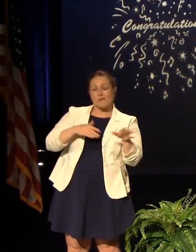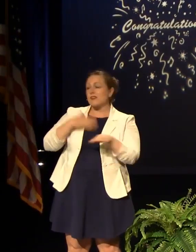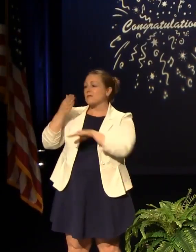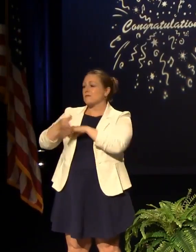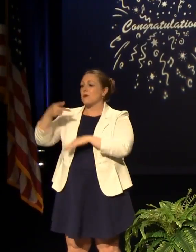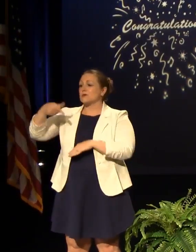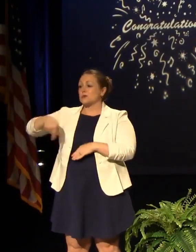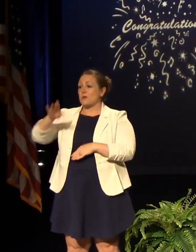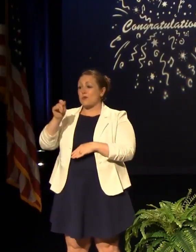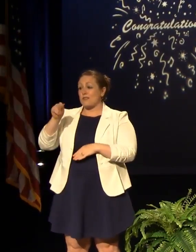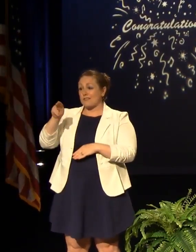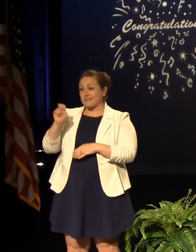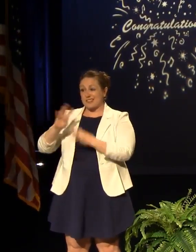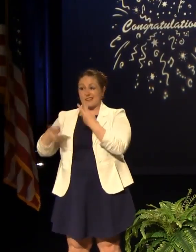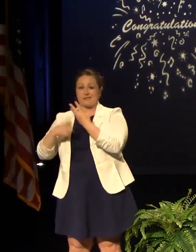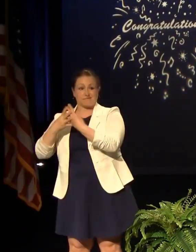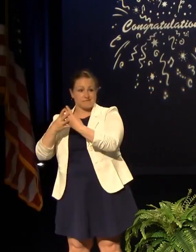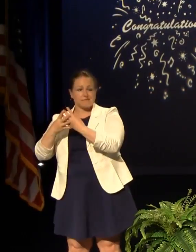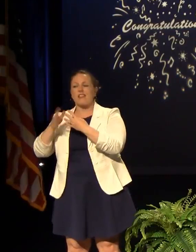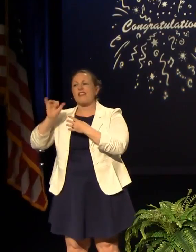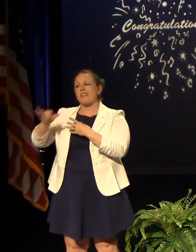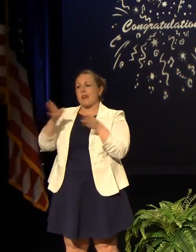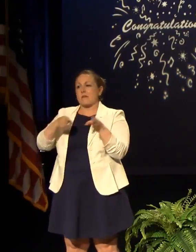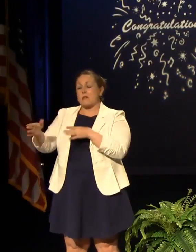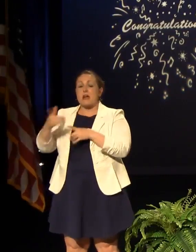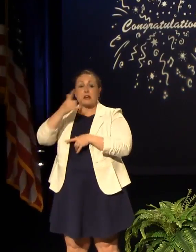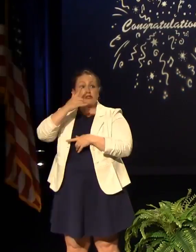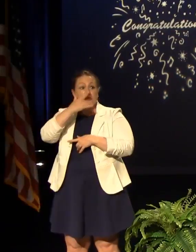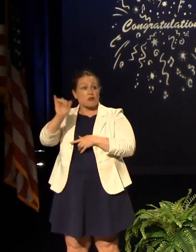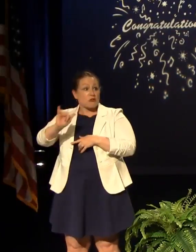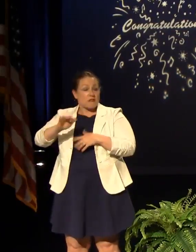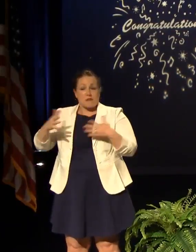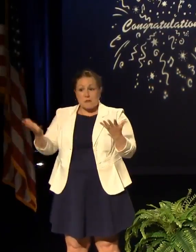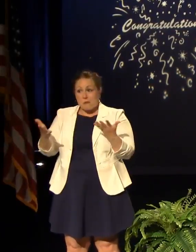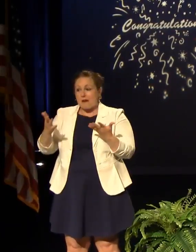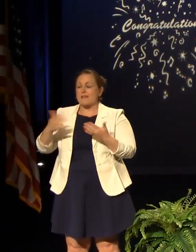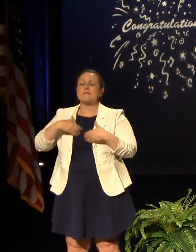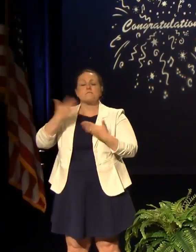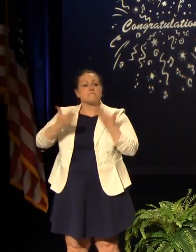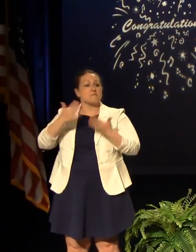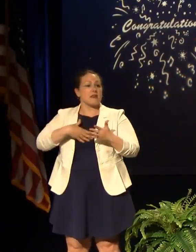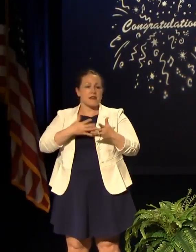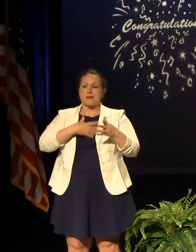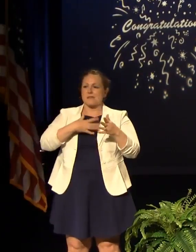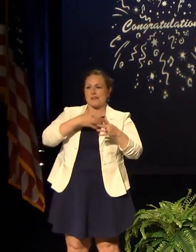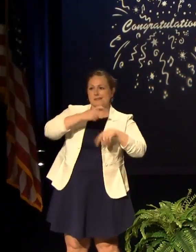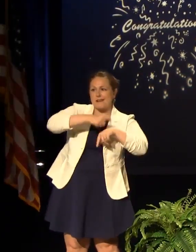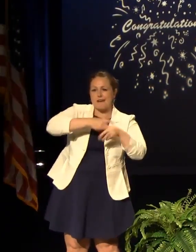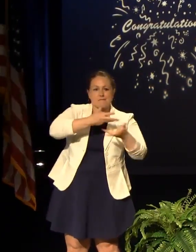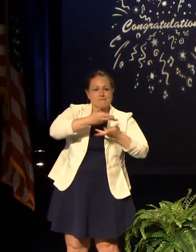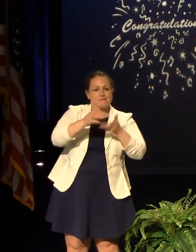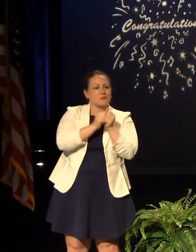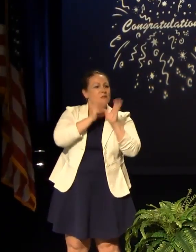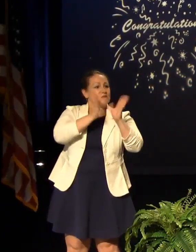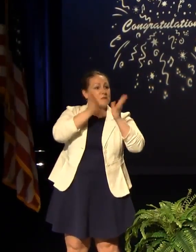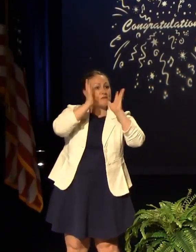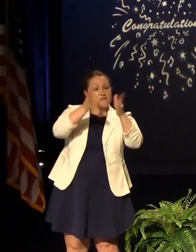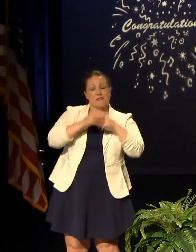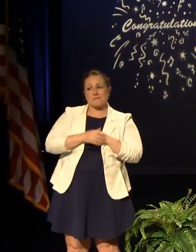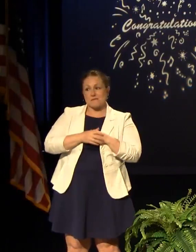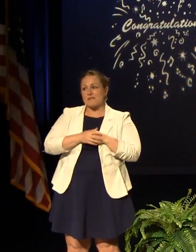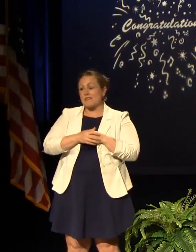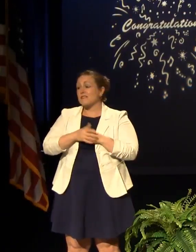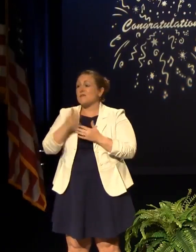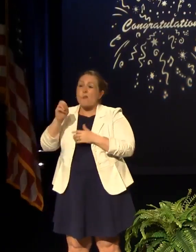different. Maybe you'll spend some quality time with your grandparents who you've been distanced from. I know how hard it's been without seeing the people you care